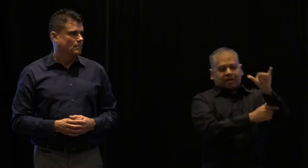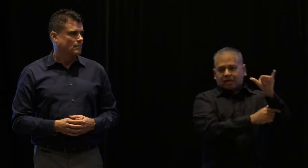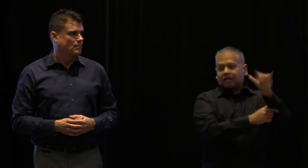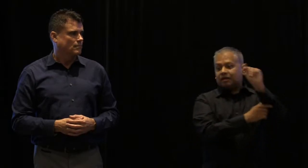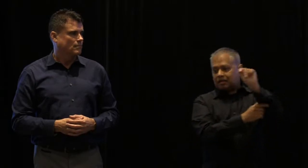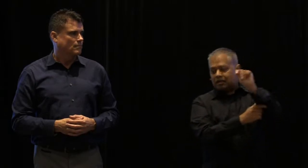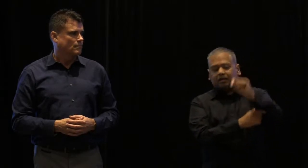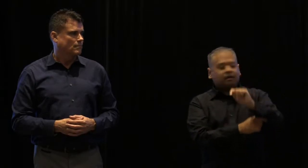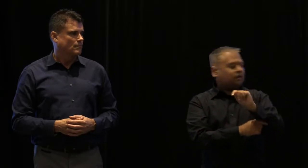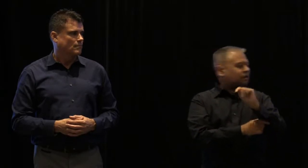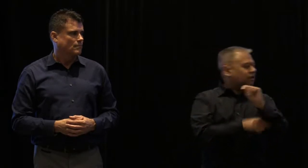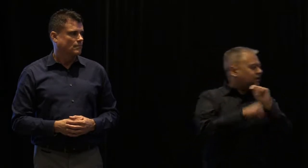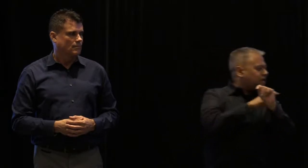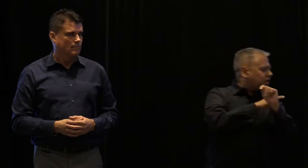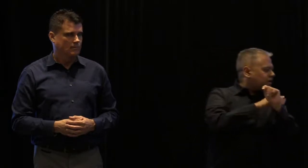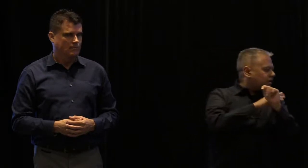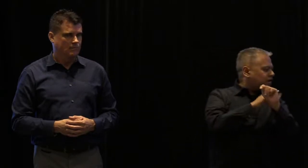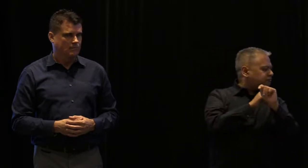the Kakite Nation,